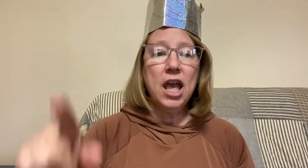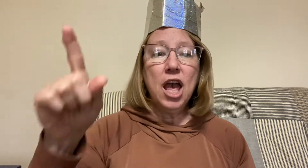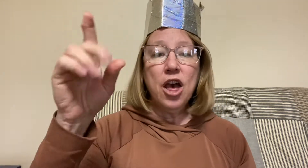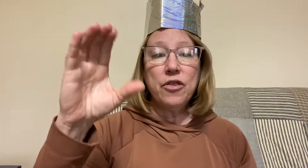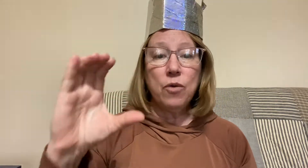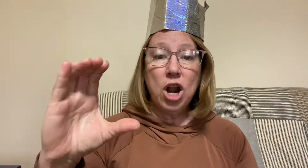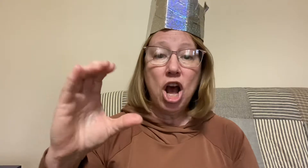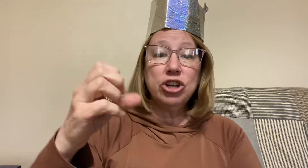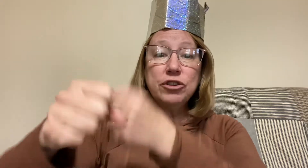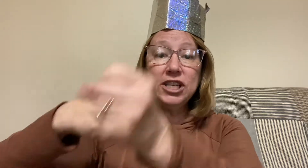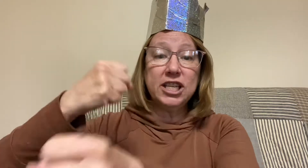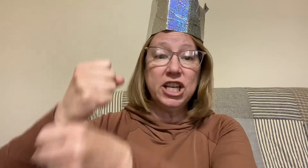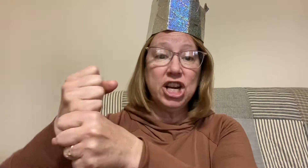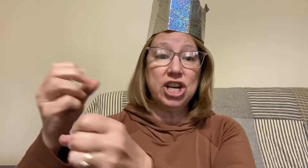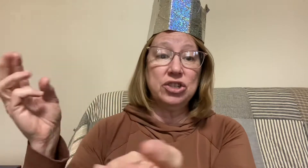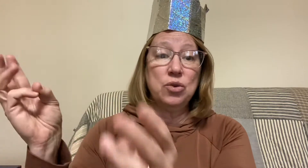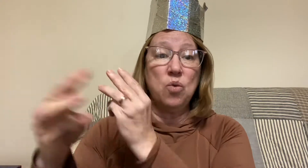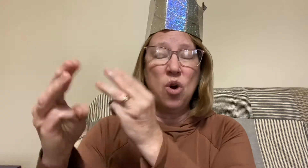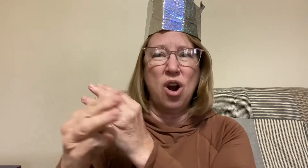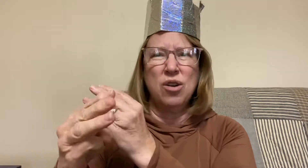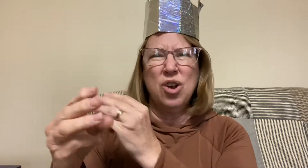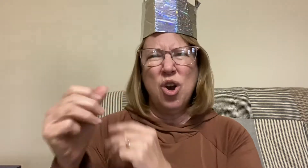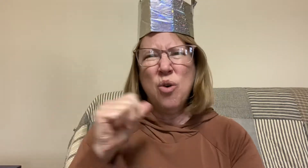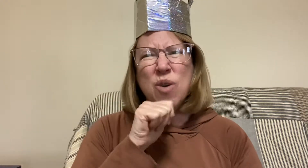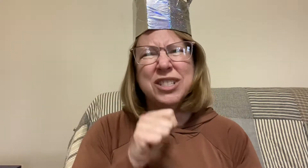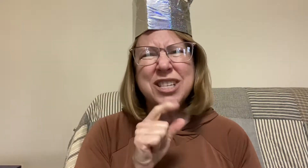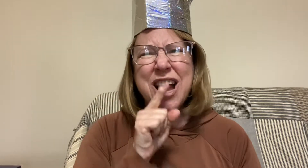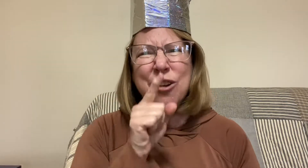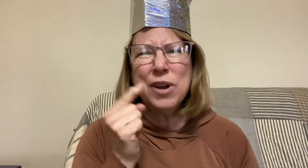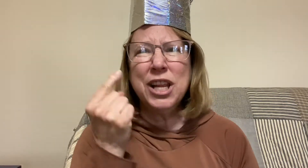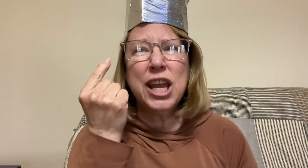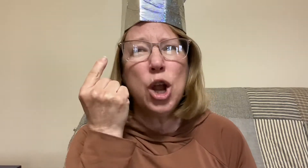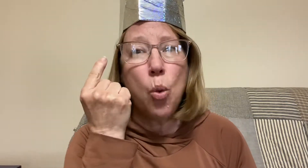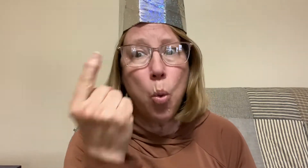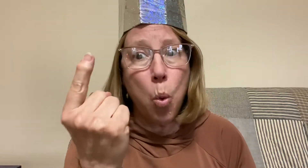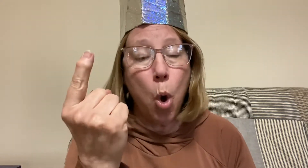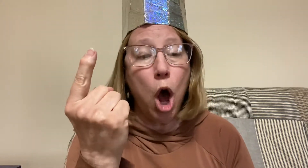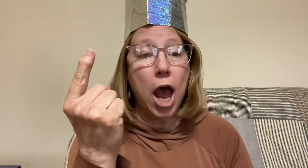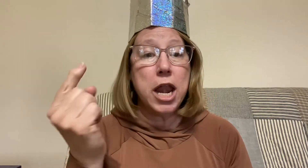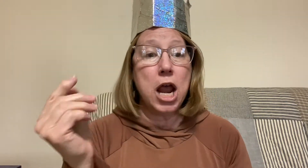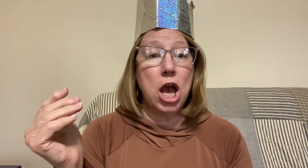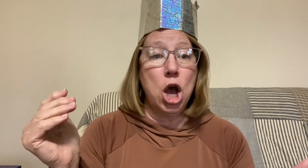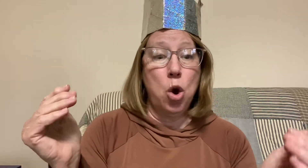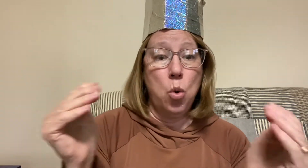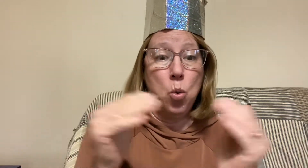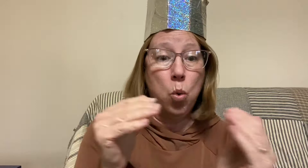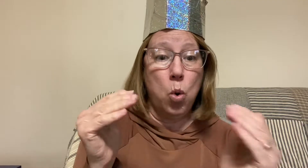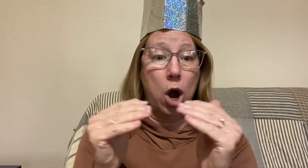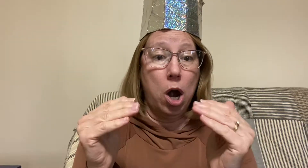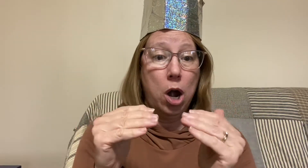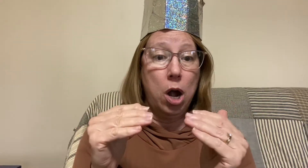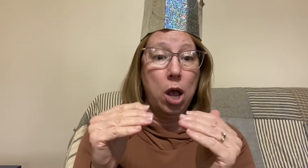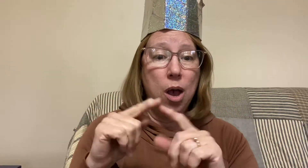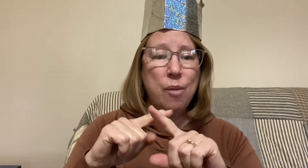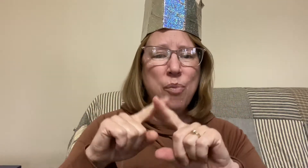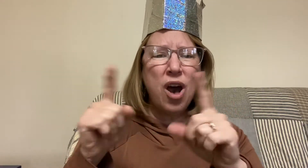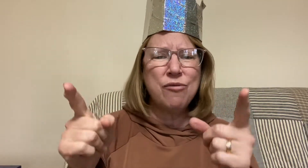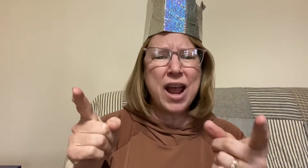The 100 Years' War was not really one war, but